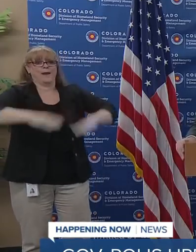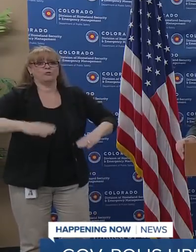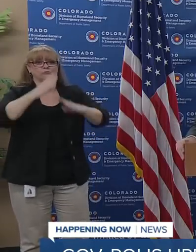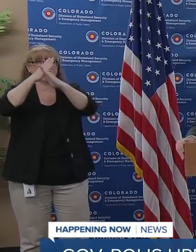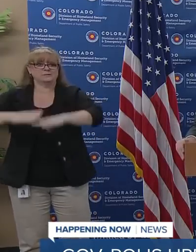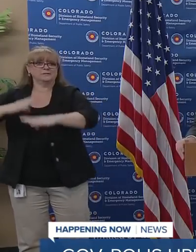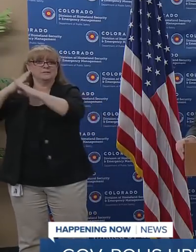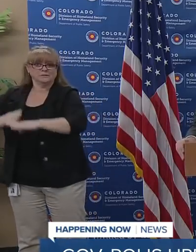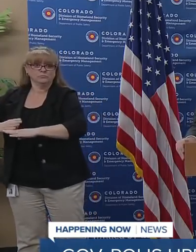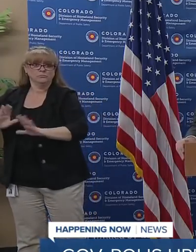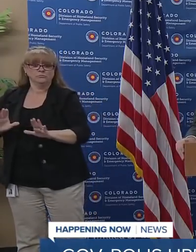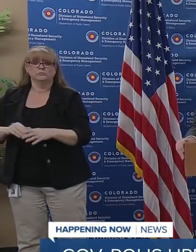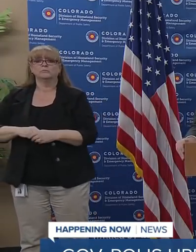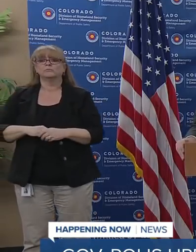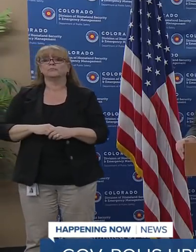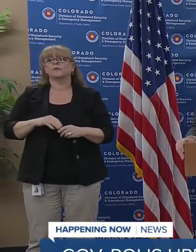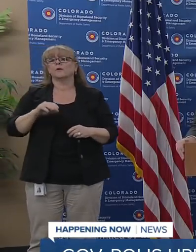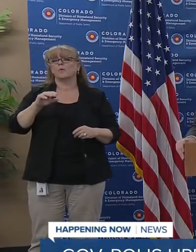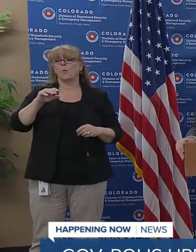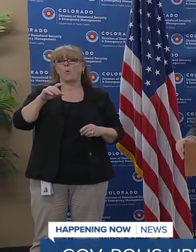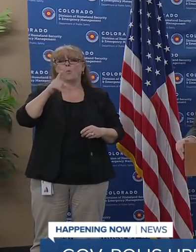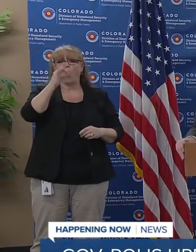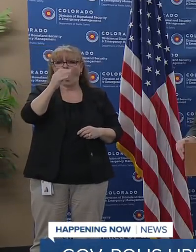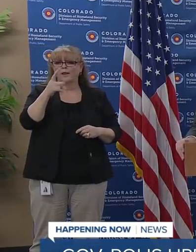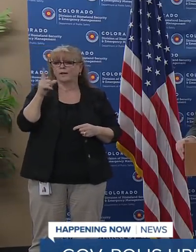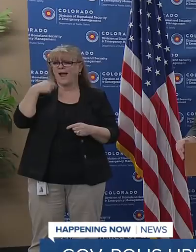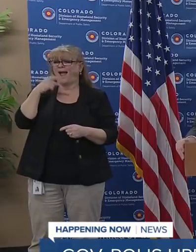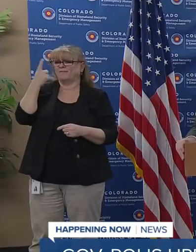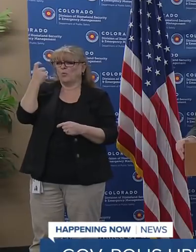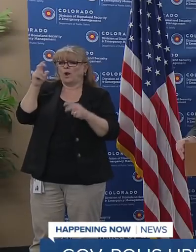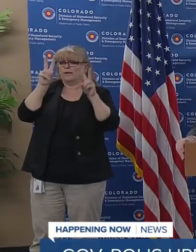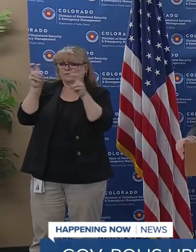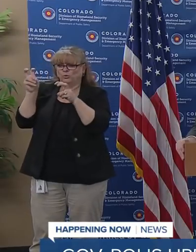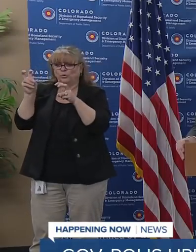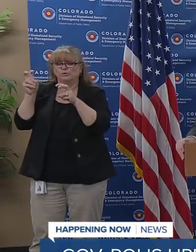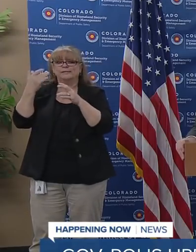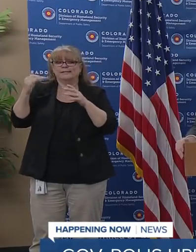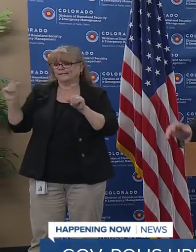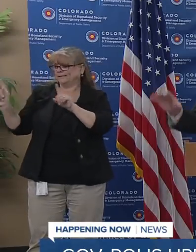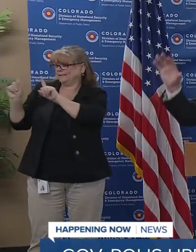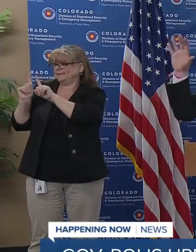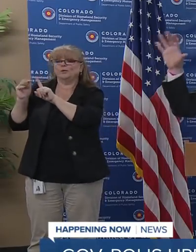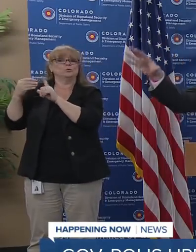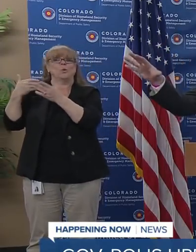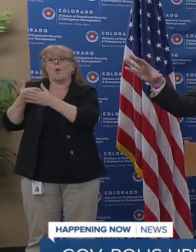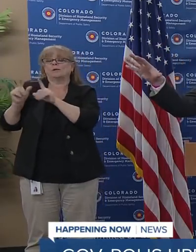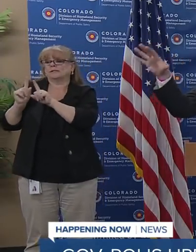enemy is physical proximity. Maximize ability to earn incomes, economic